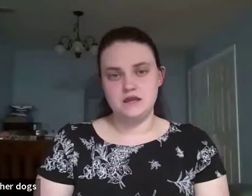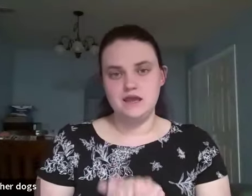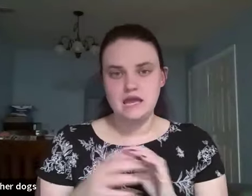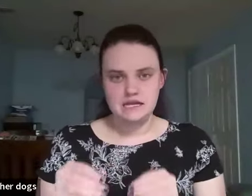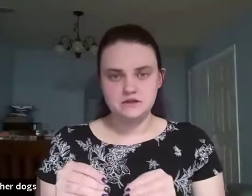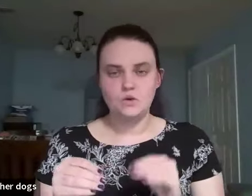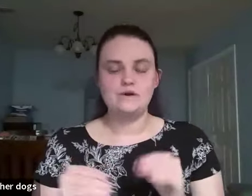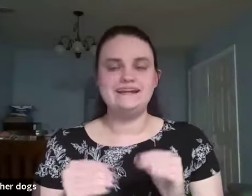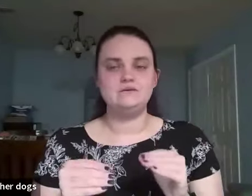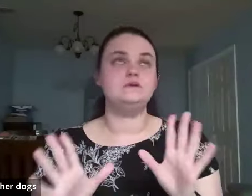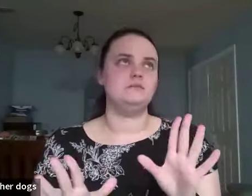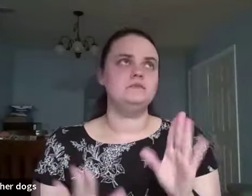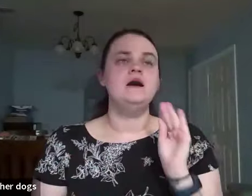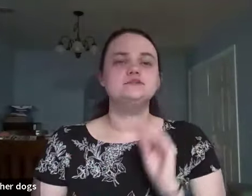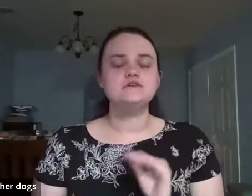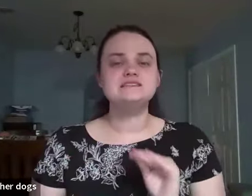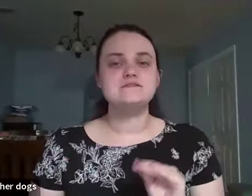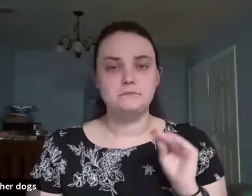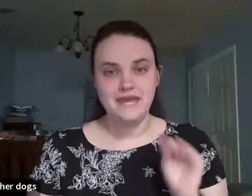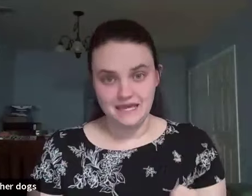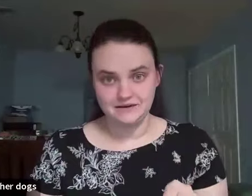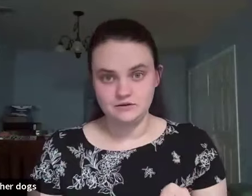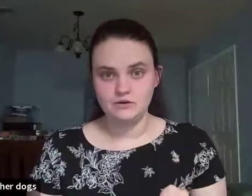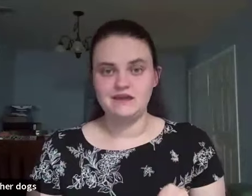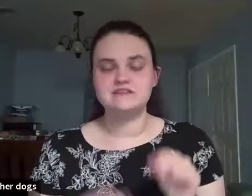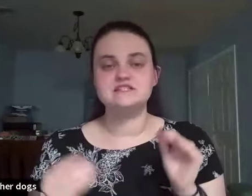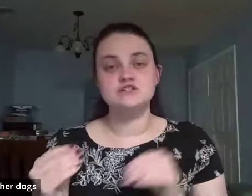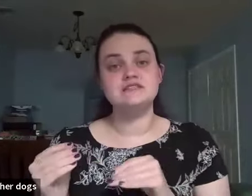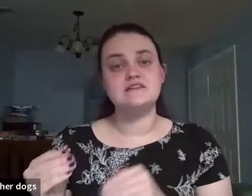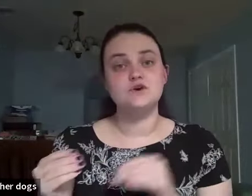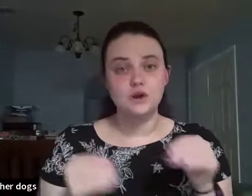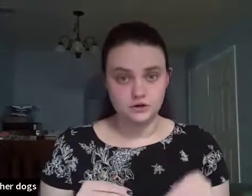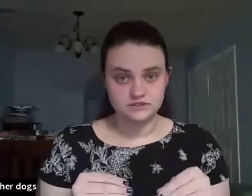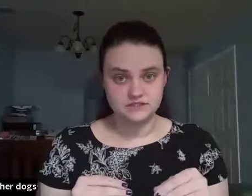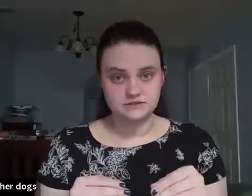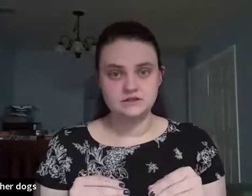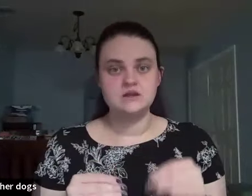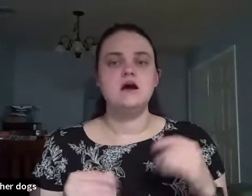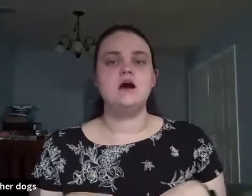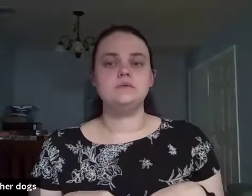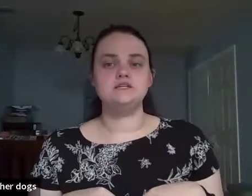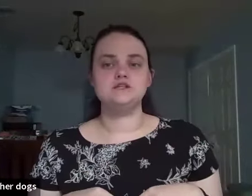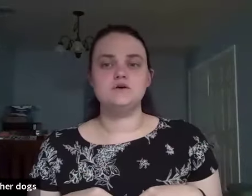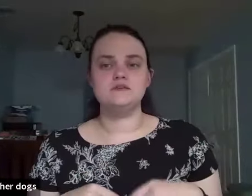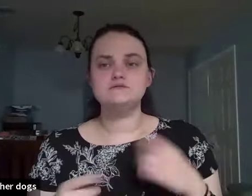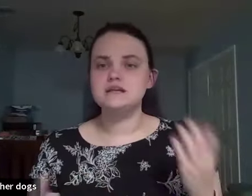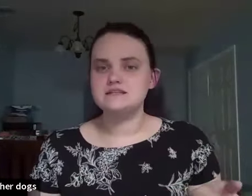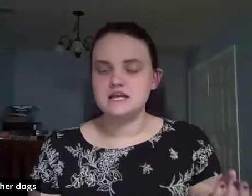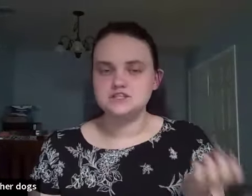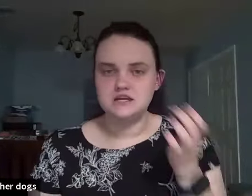a headache or well, no, I'm going to show you the sign for pain. Okay, this is also the sign for hurt. And so this one is actually, I think,